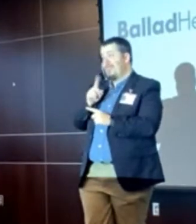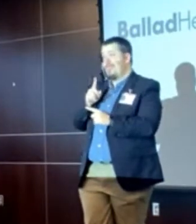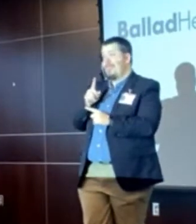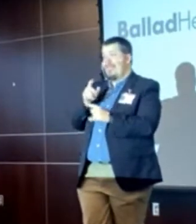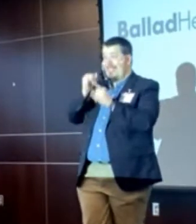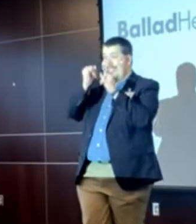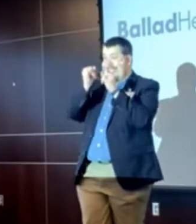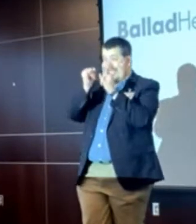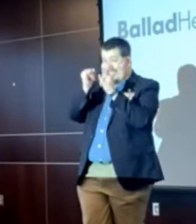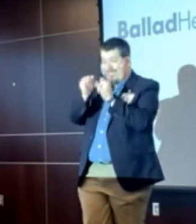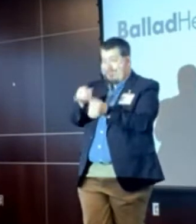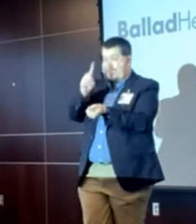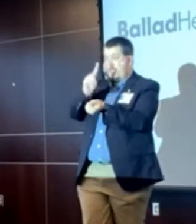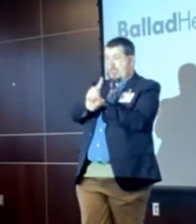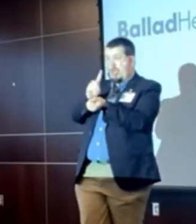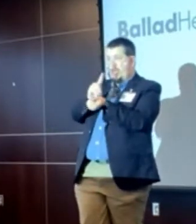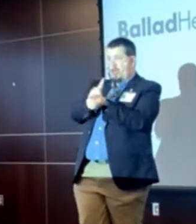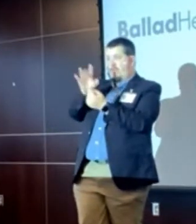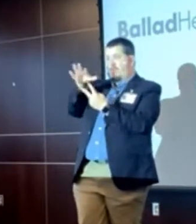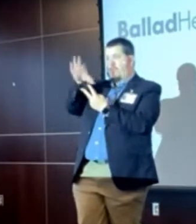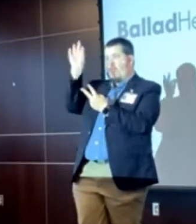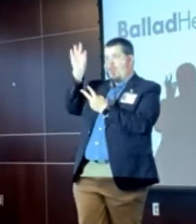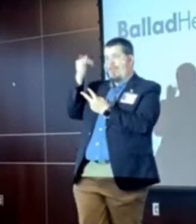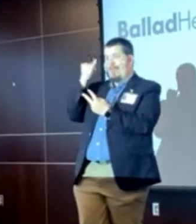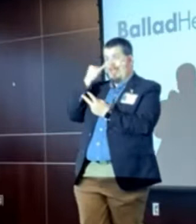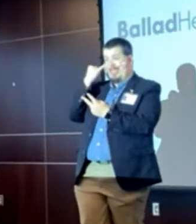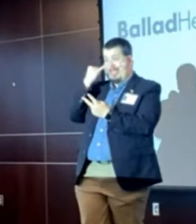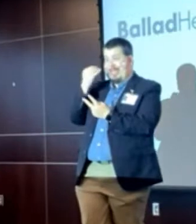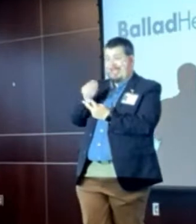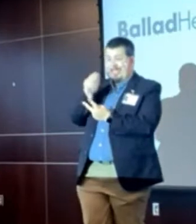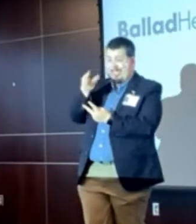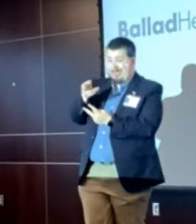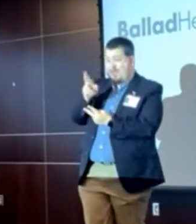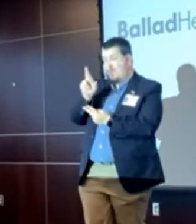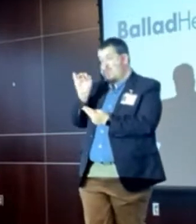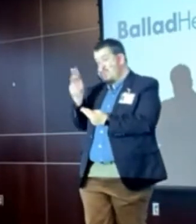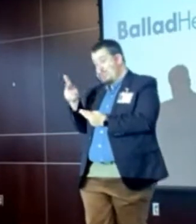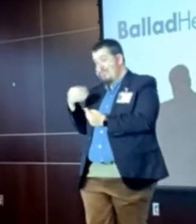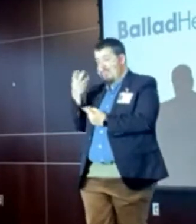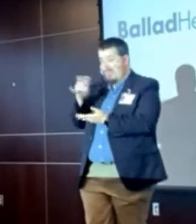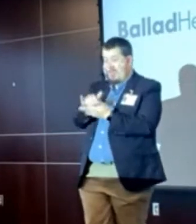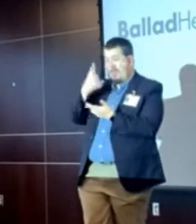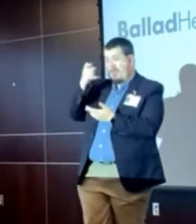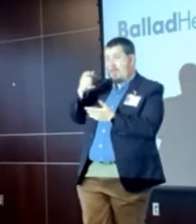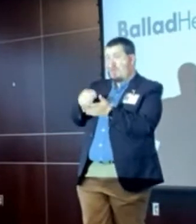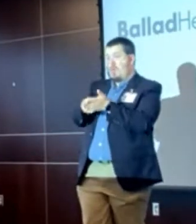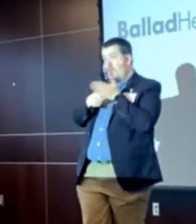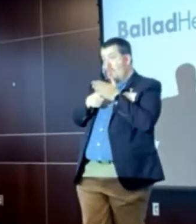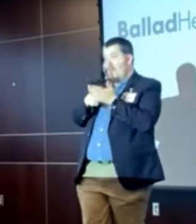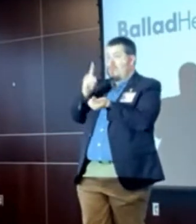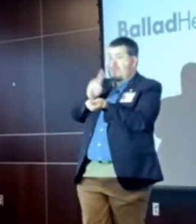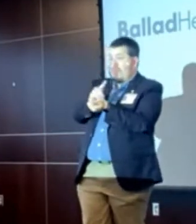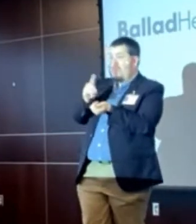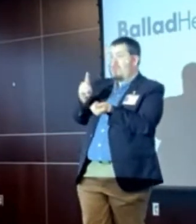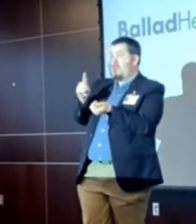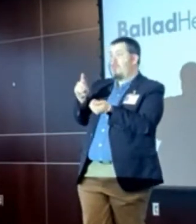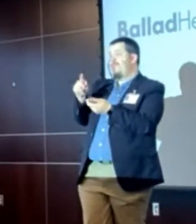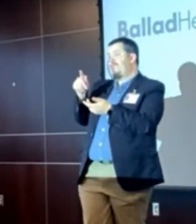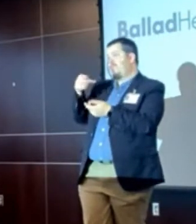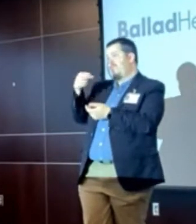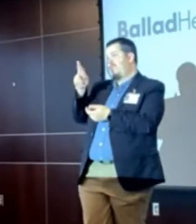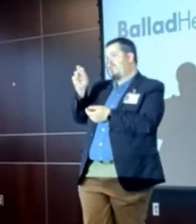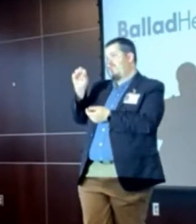an individual physician's choice as to assessing the risk and prescribing it, because we require a physician's prescription for